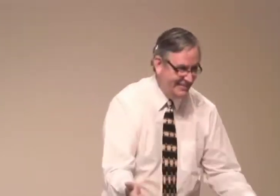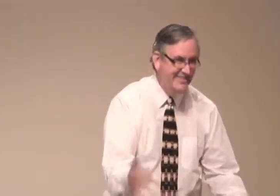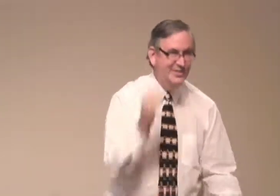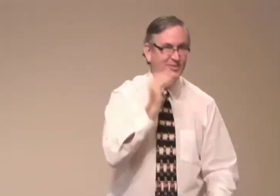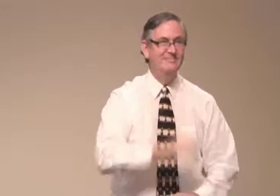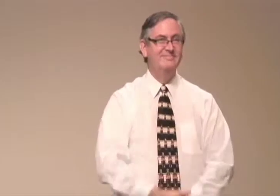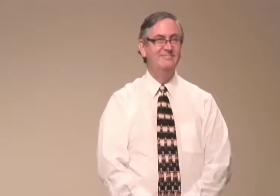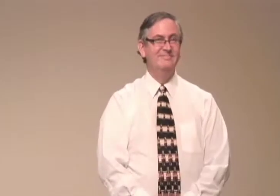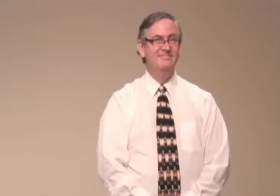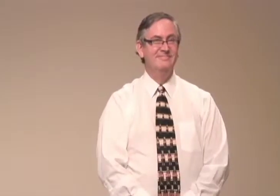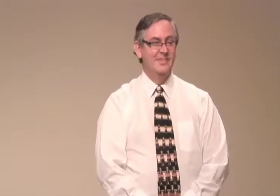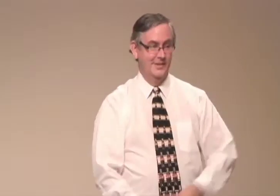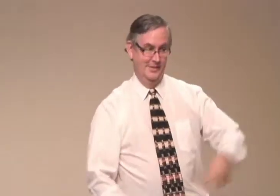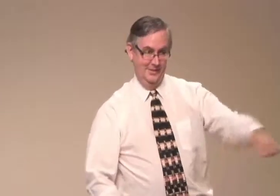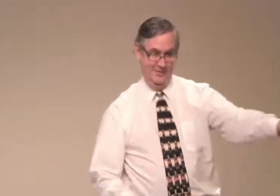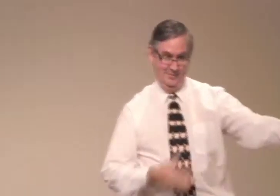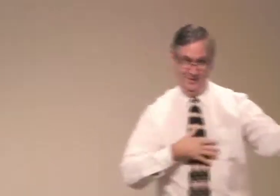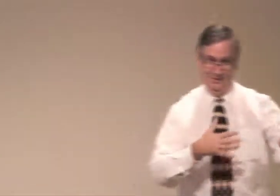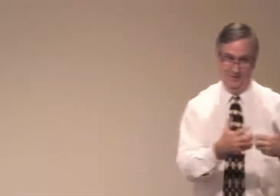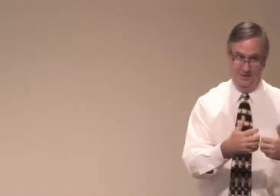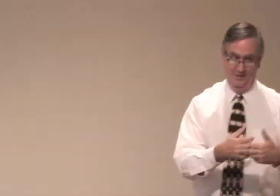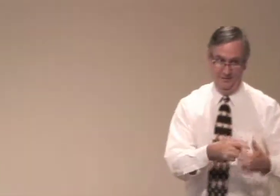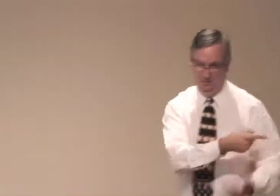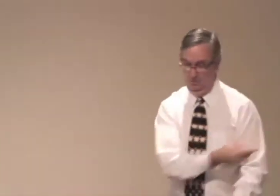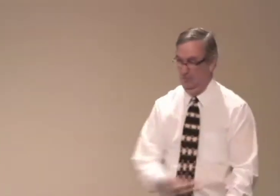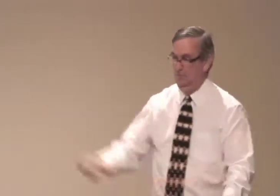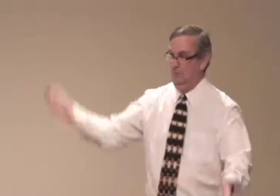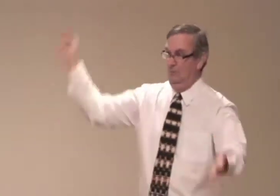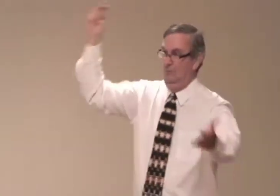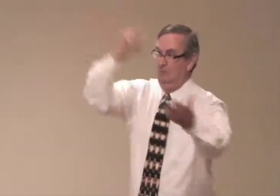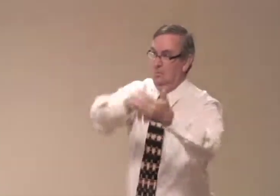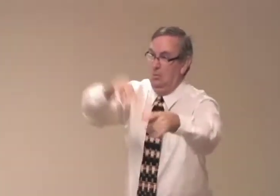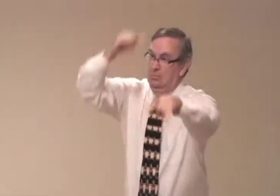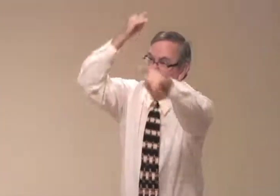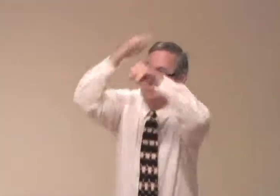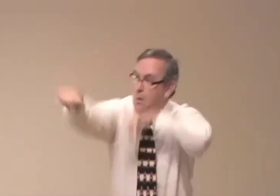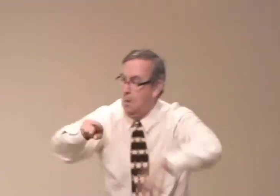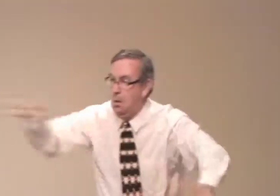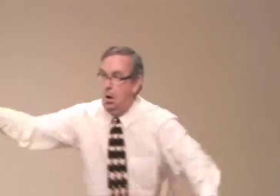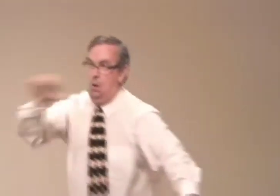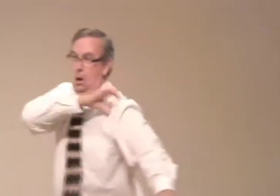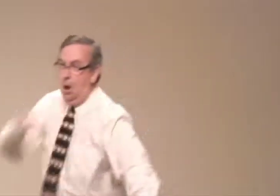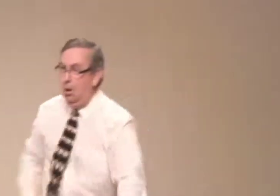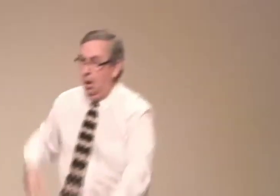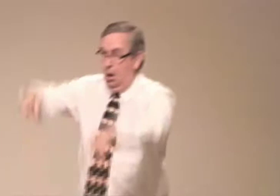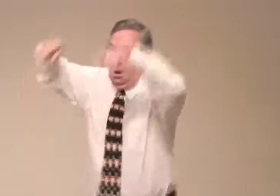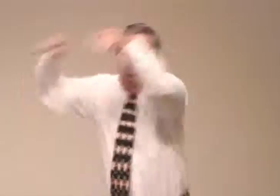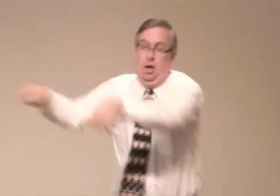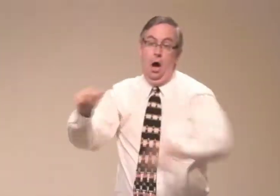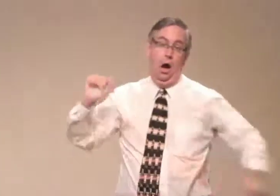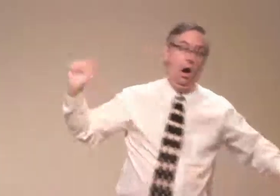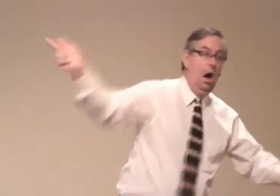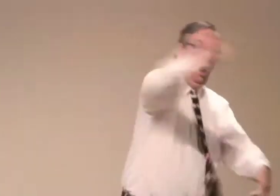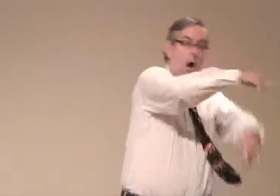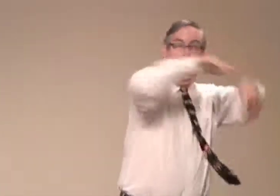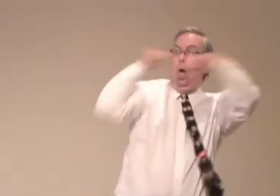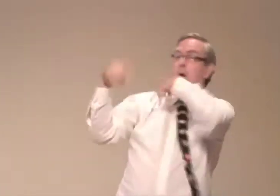said, right? Nothing wrong with that. My new roommate gets up and curses me out and says, He is a